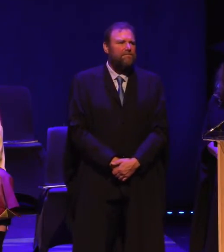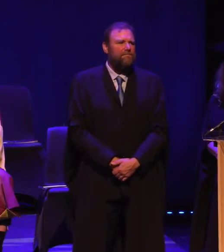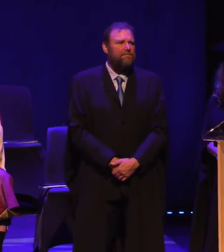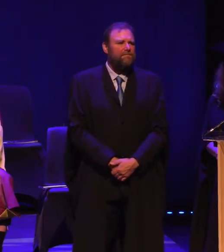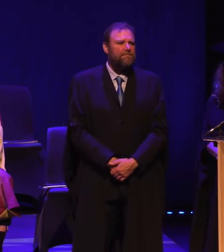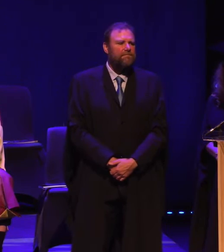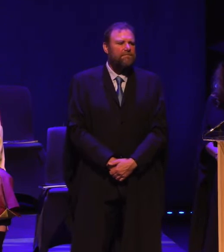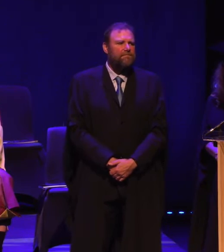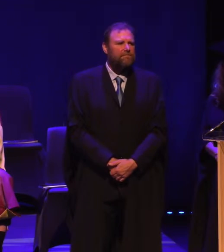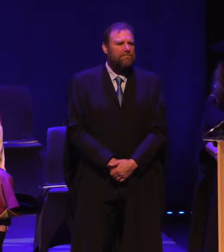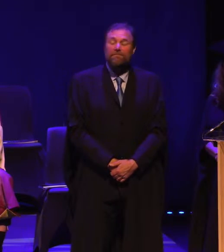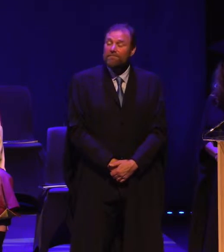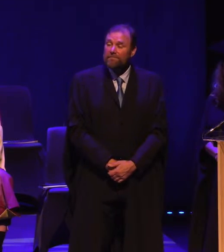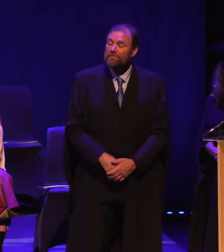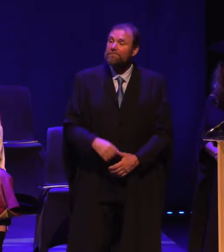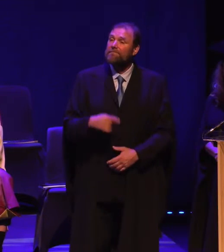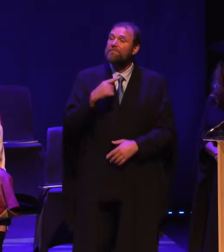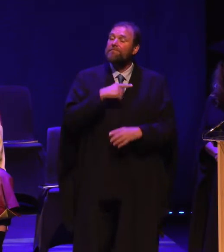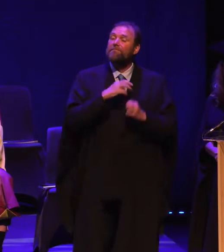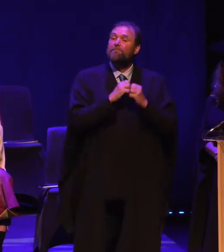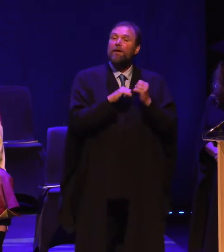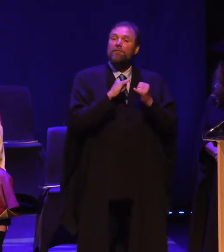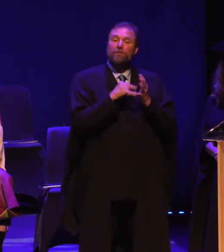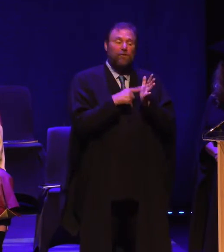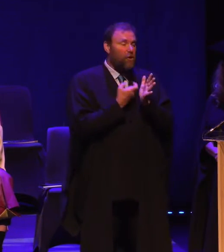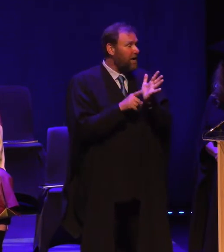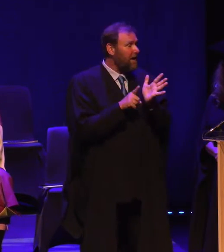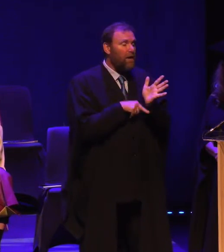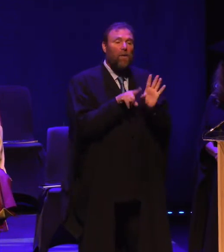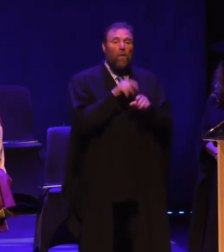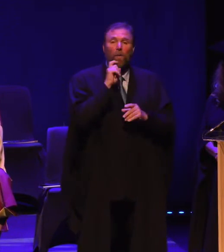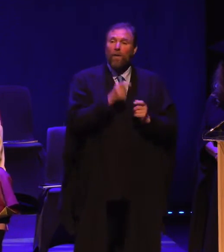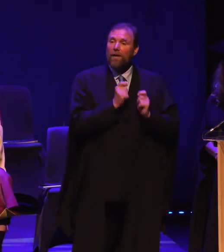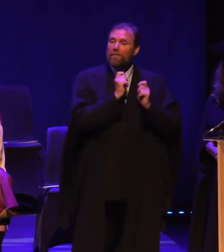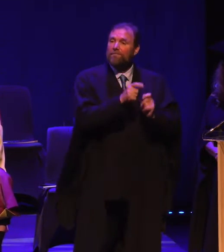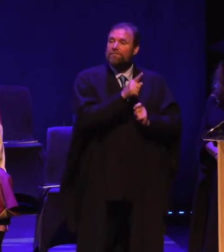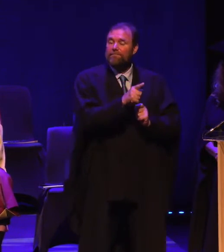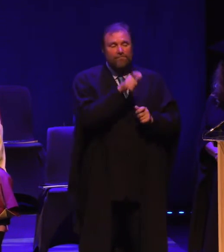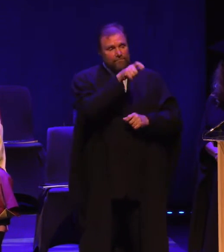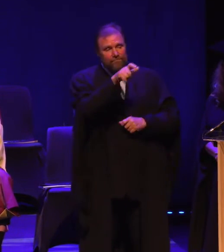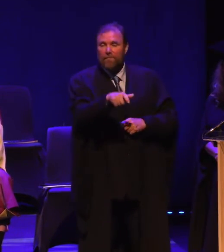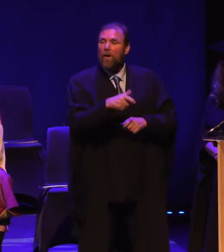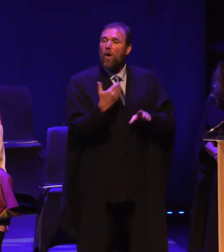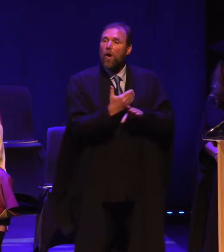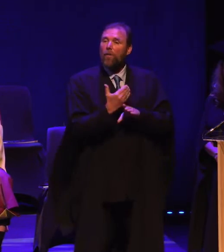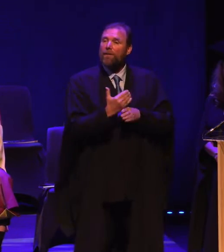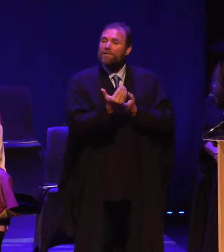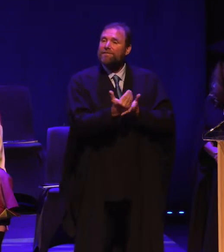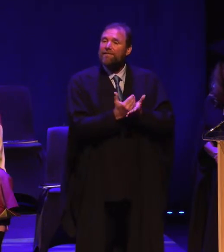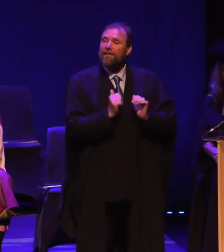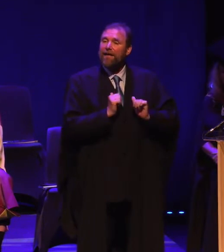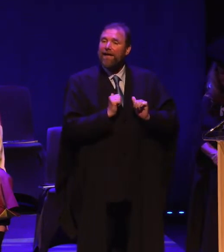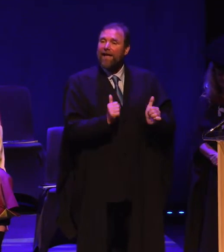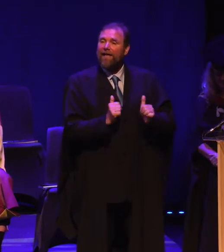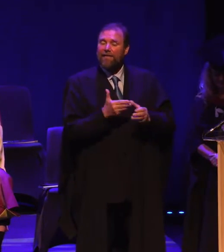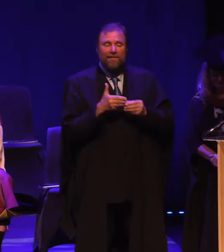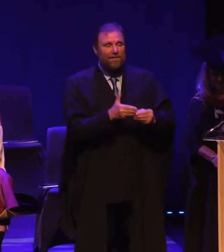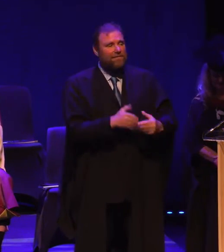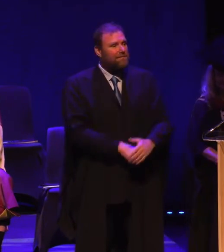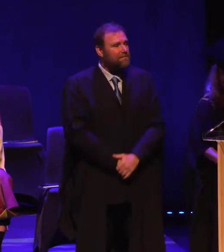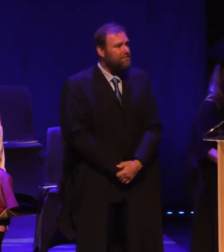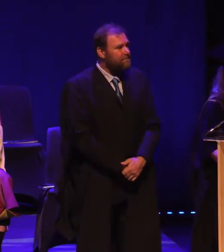Valerie Scholey will announce the students being awarded Master of Science in Occupational Safety, Health and Wellbeing.